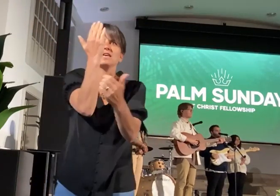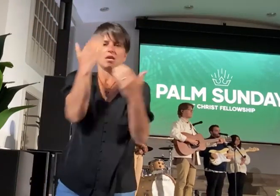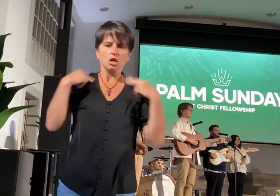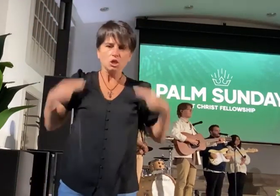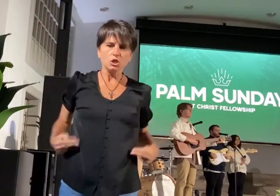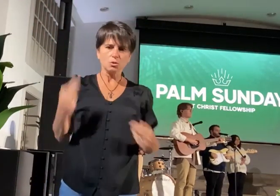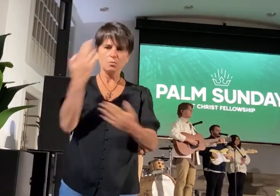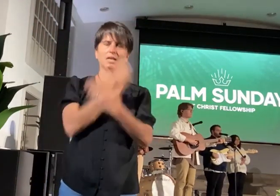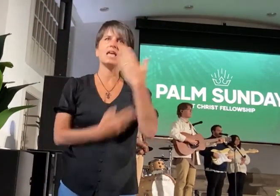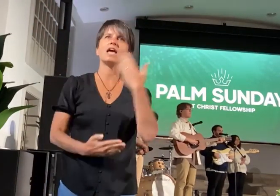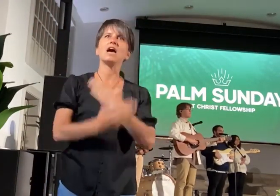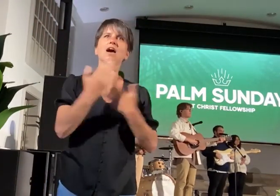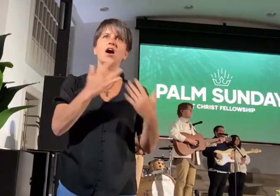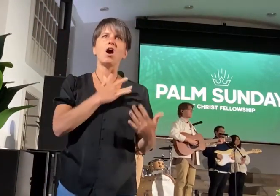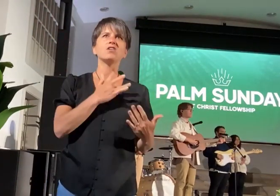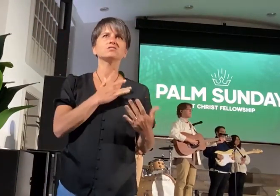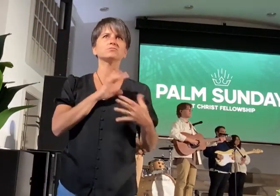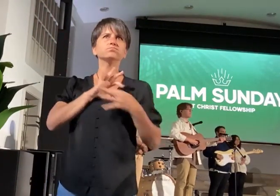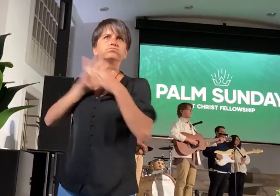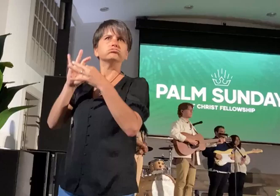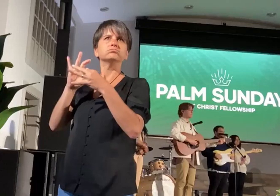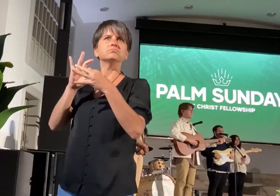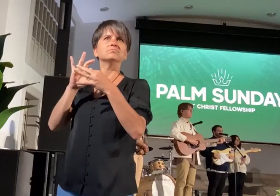They took that hand and they stretched it wide.